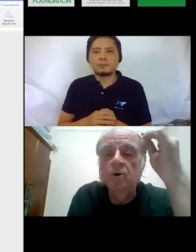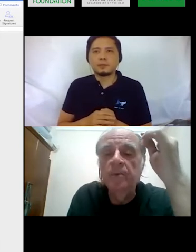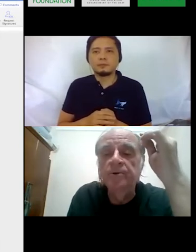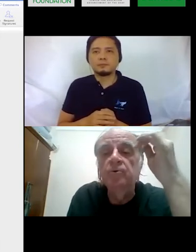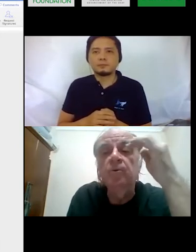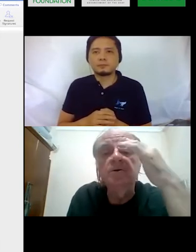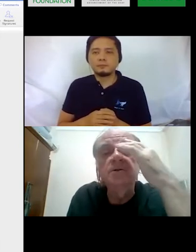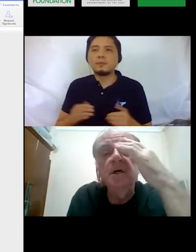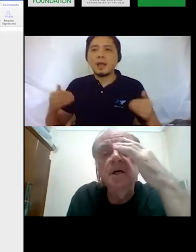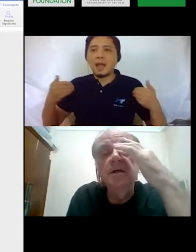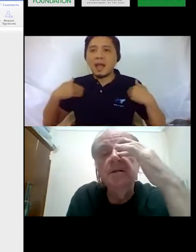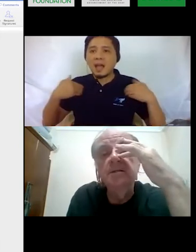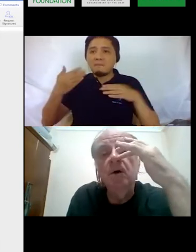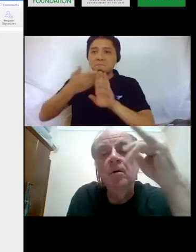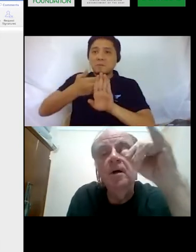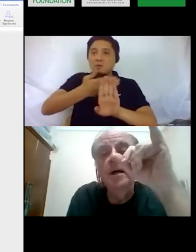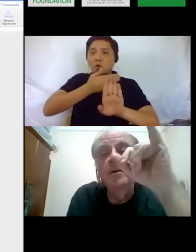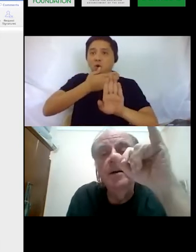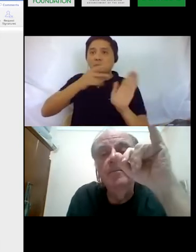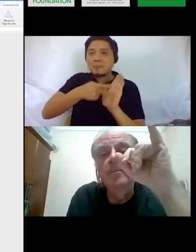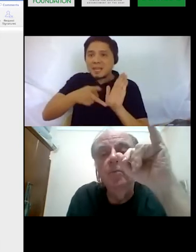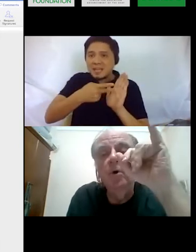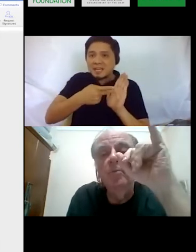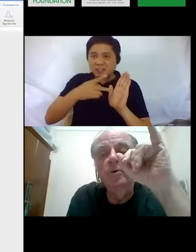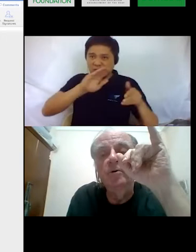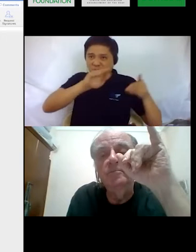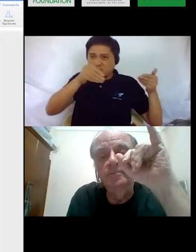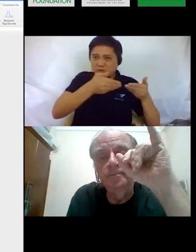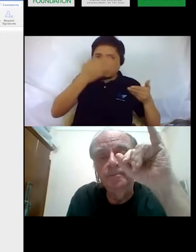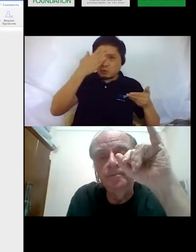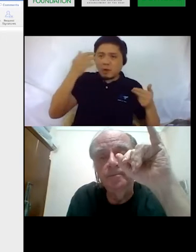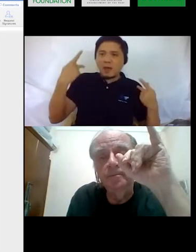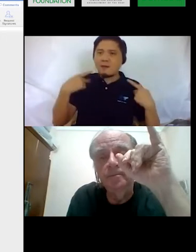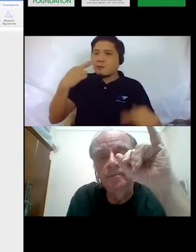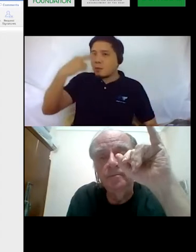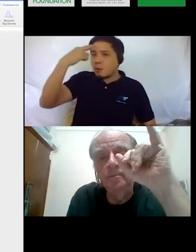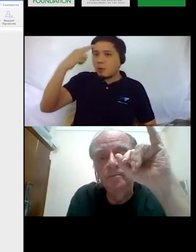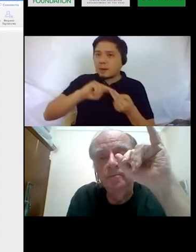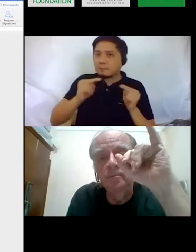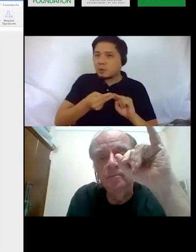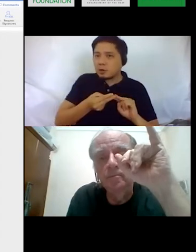call Roman numerals. So Roman numeral